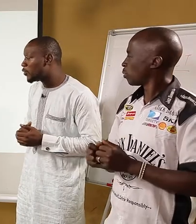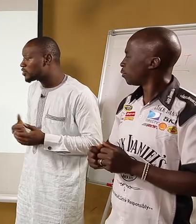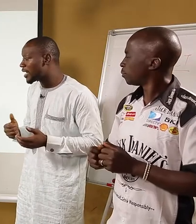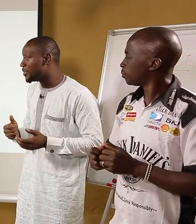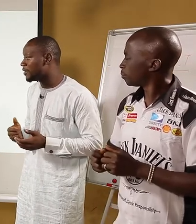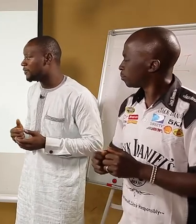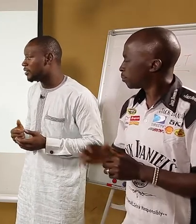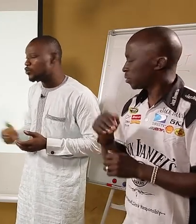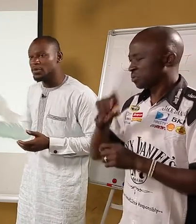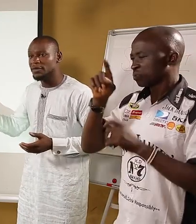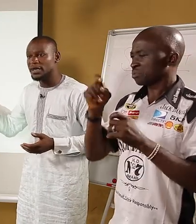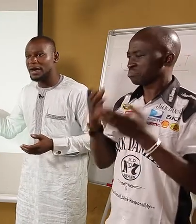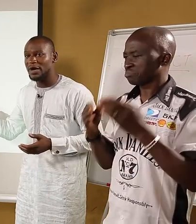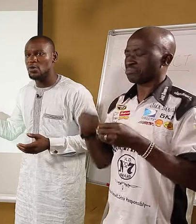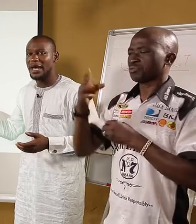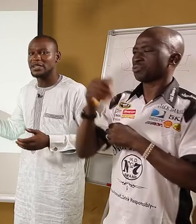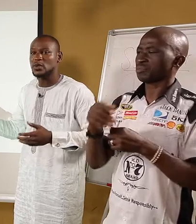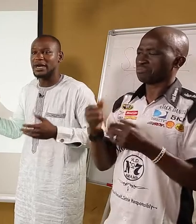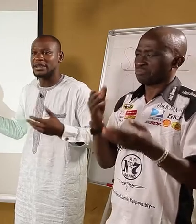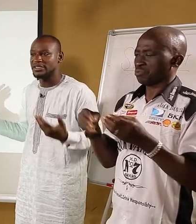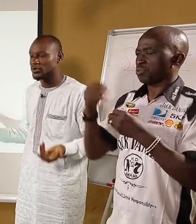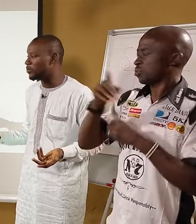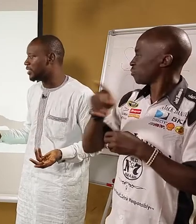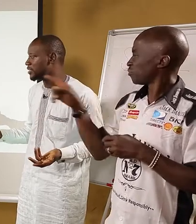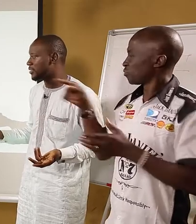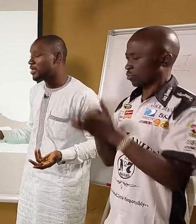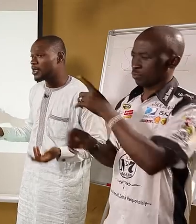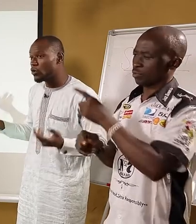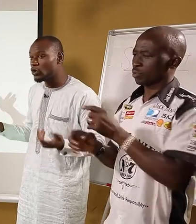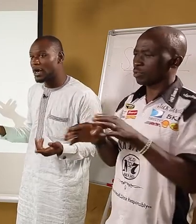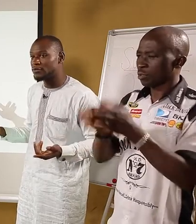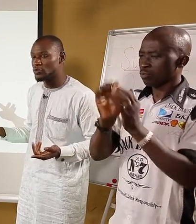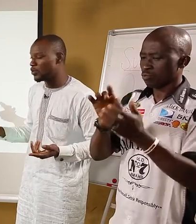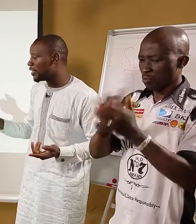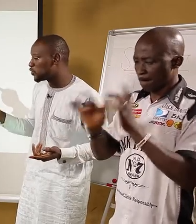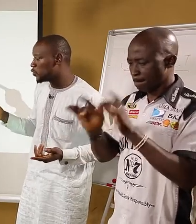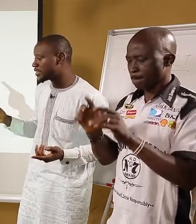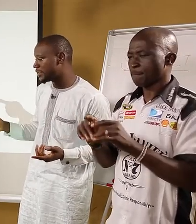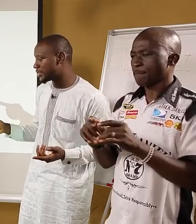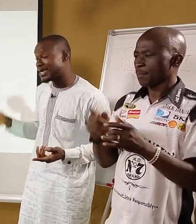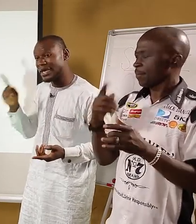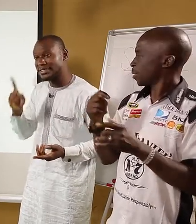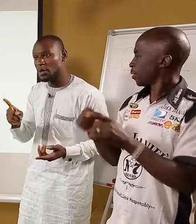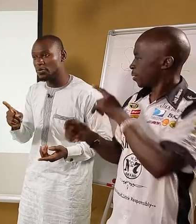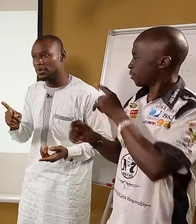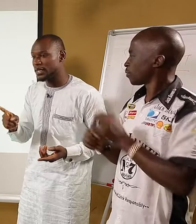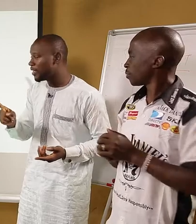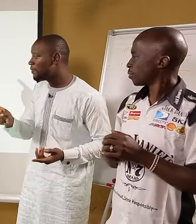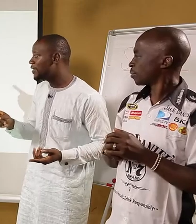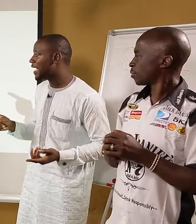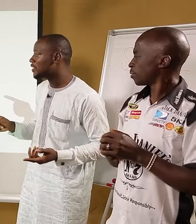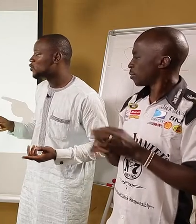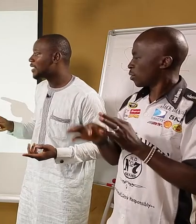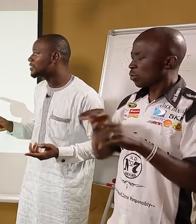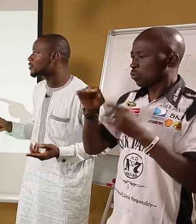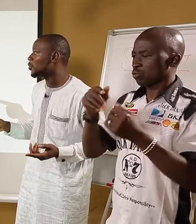similar equation can be given. You'll be given graph and you'll be asked to calculate the solubility. All you have to do is to trace. Example,